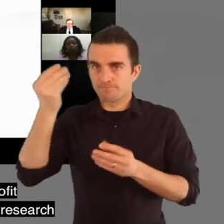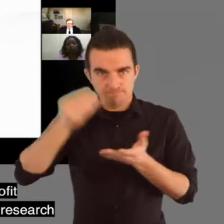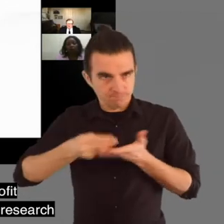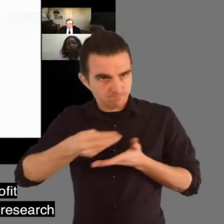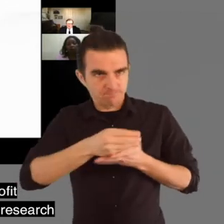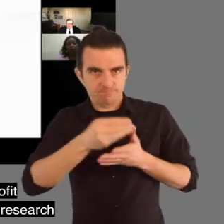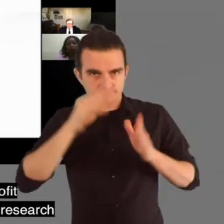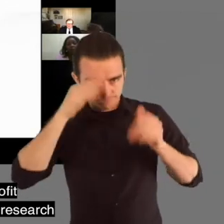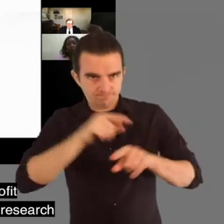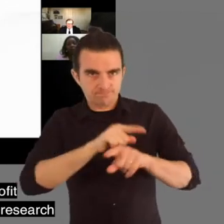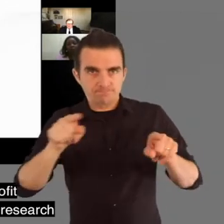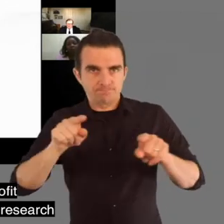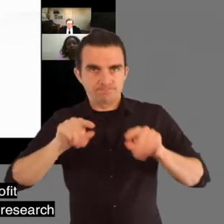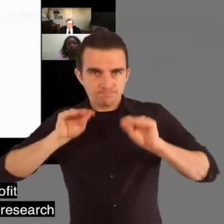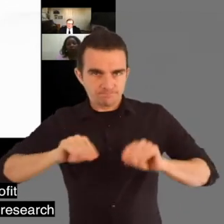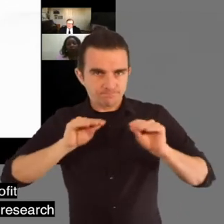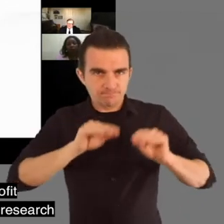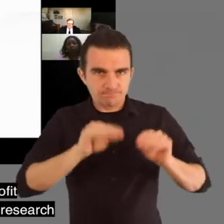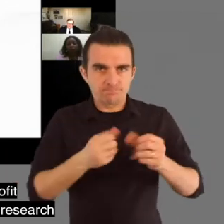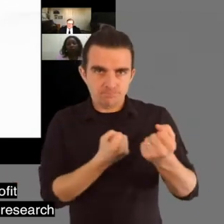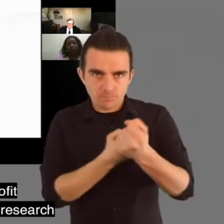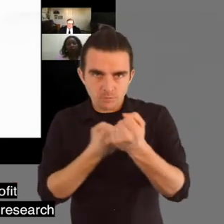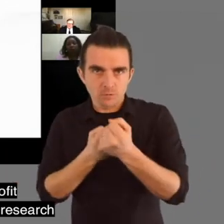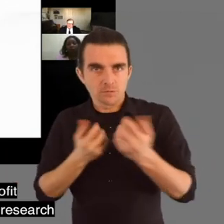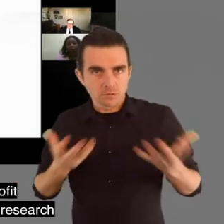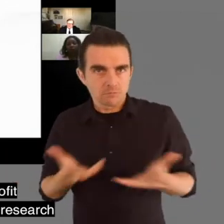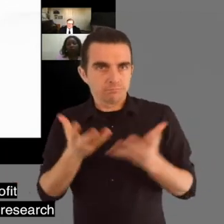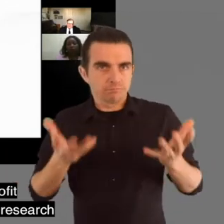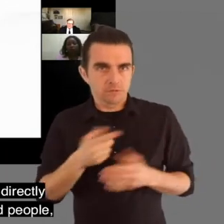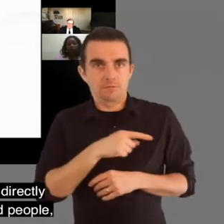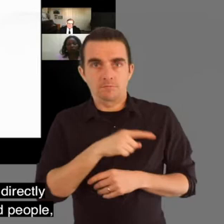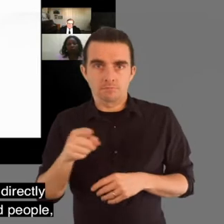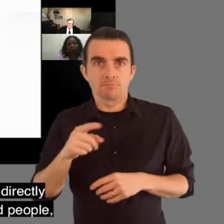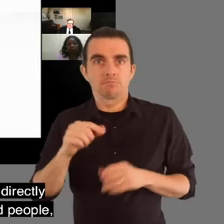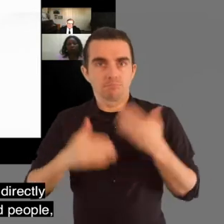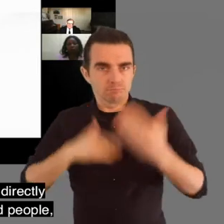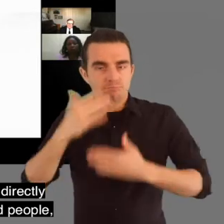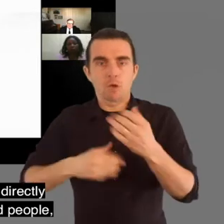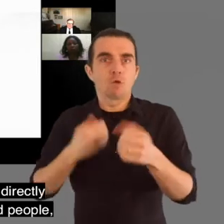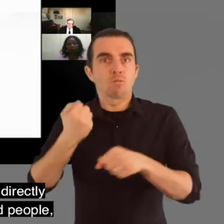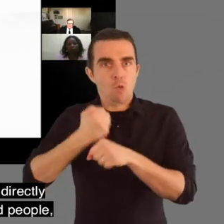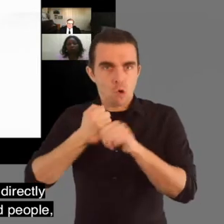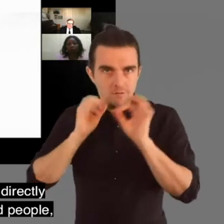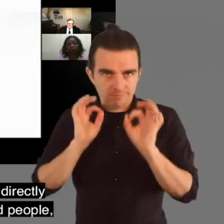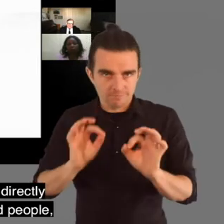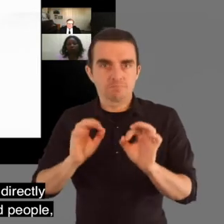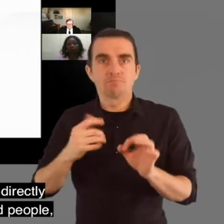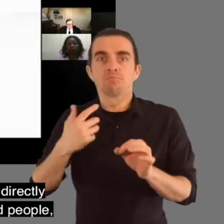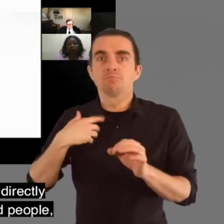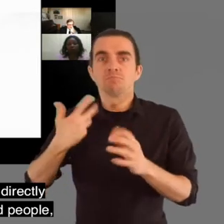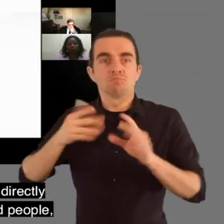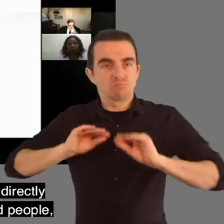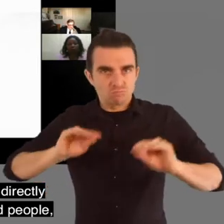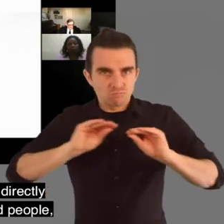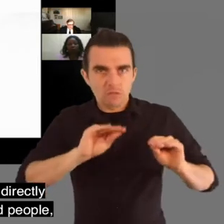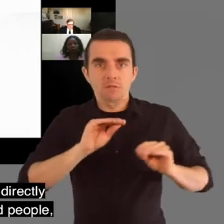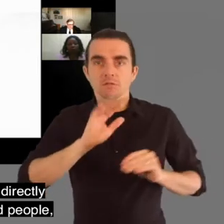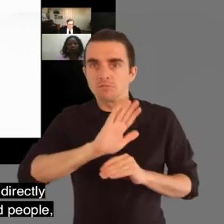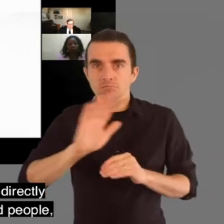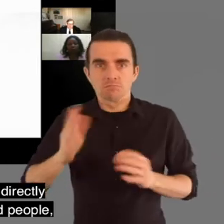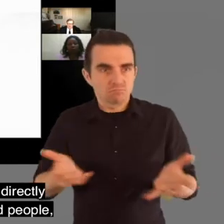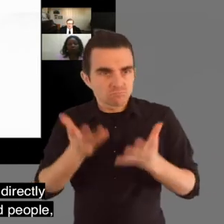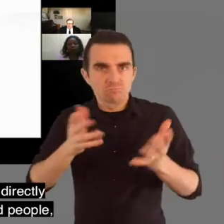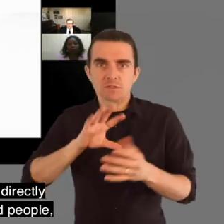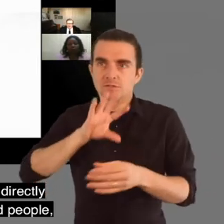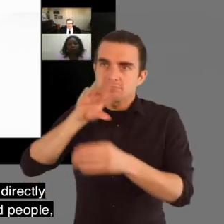non-profit organization and which is focuses on research-based advocacy. We are not into directly